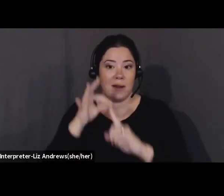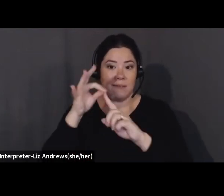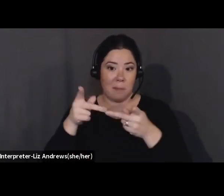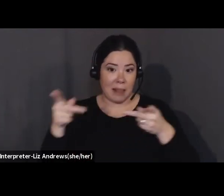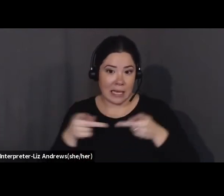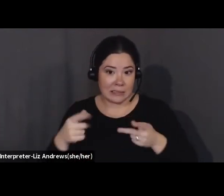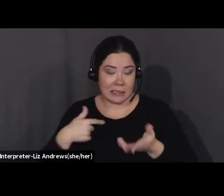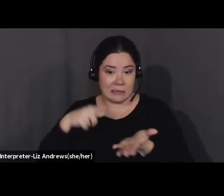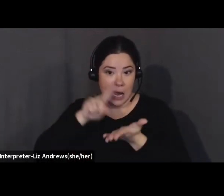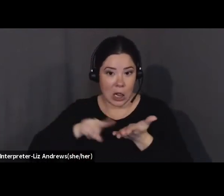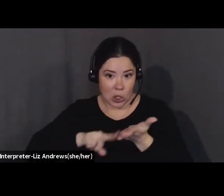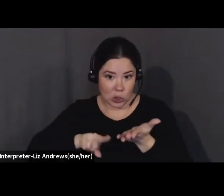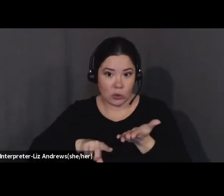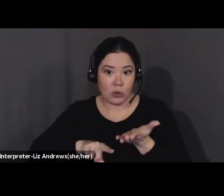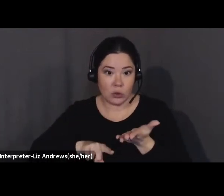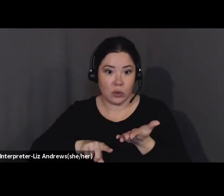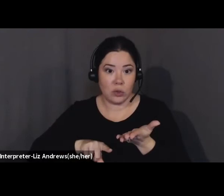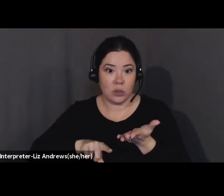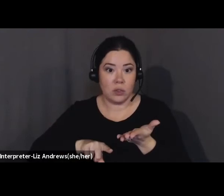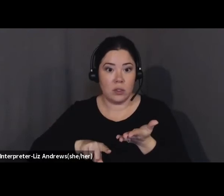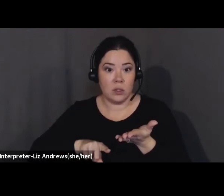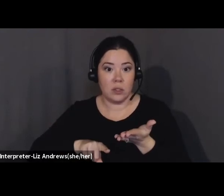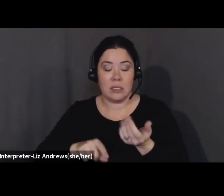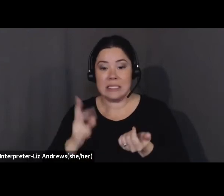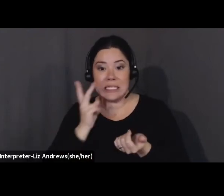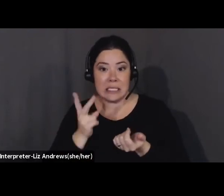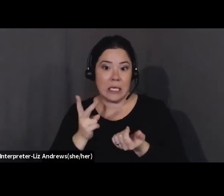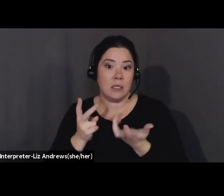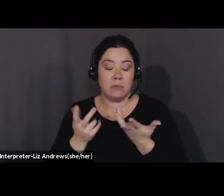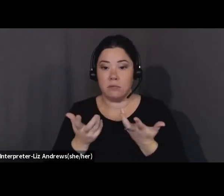to look at what matters of affordable housing